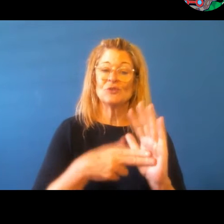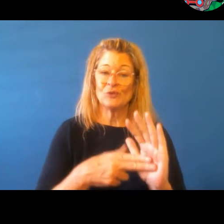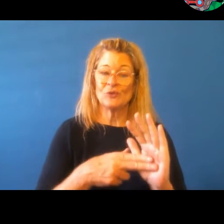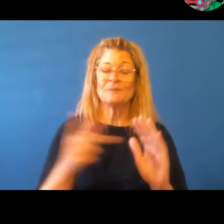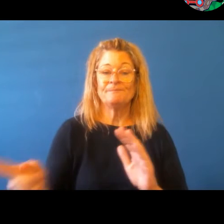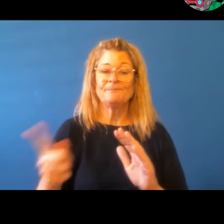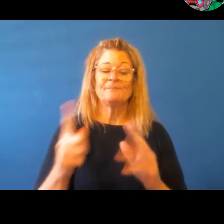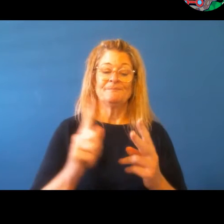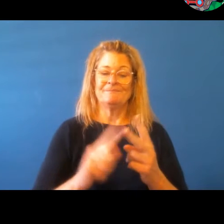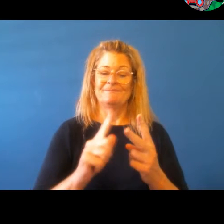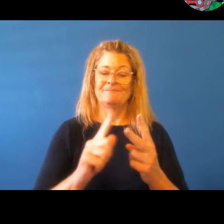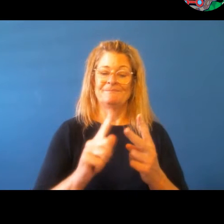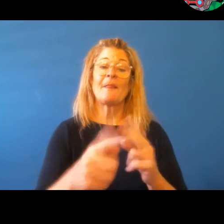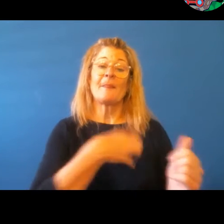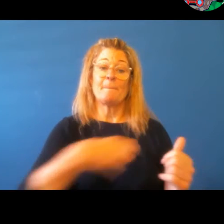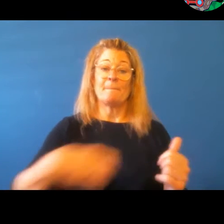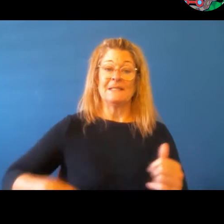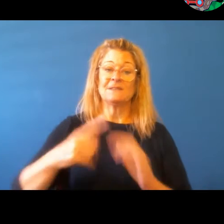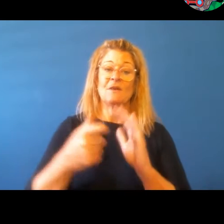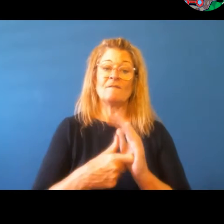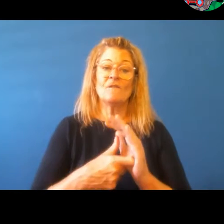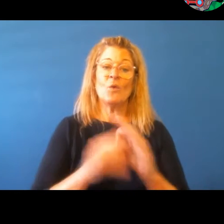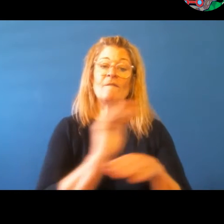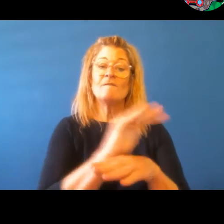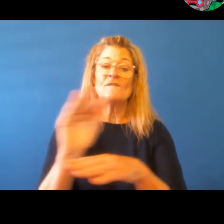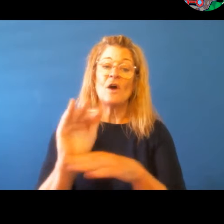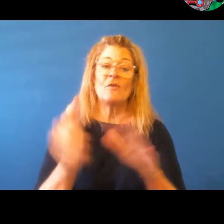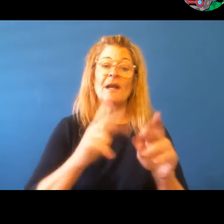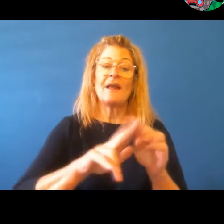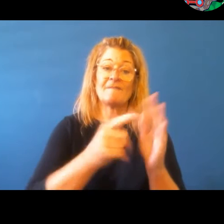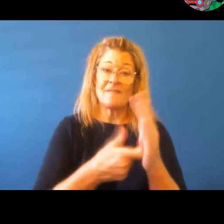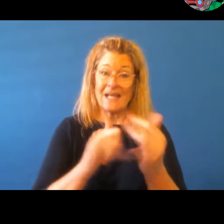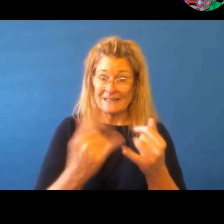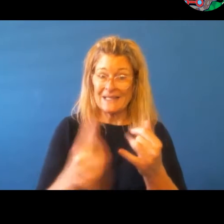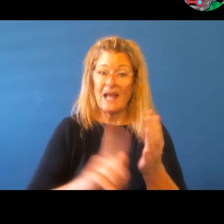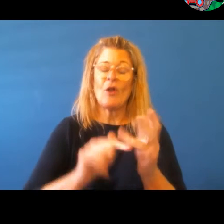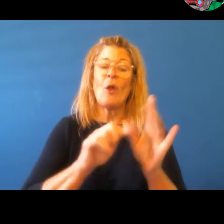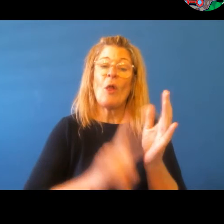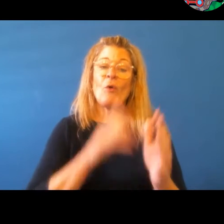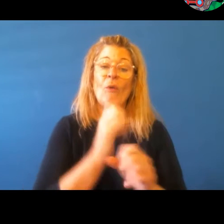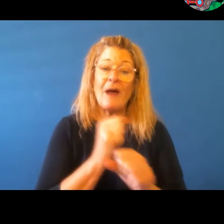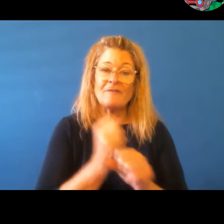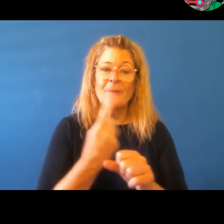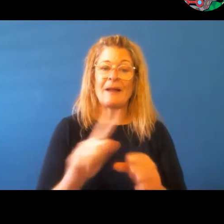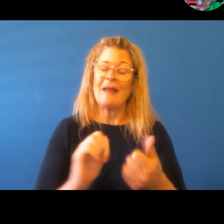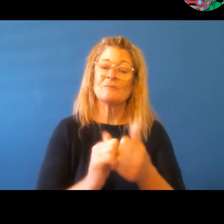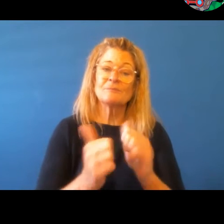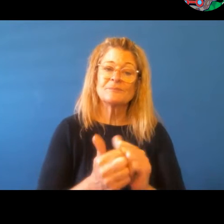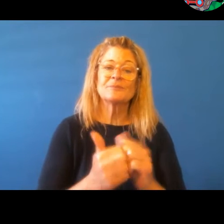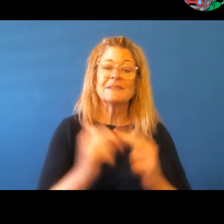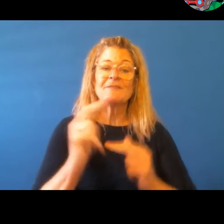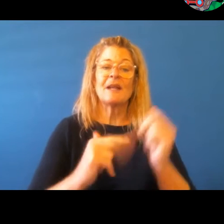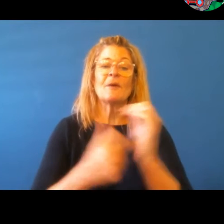let me introduce her. She's the Minister of Foreign Affairs, the Minister of Local Government, and the Associate Minister for Maori